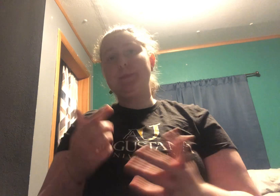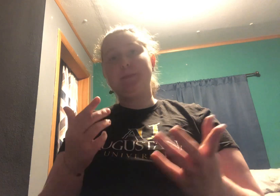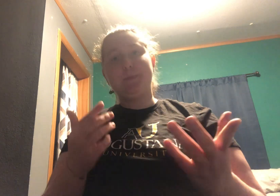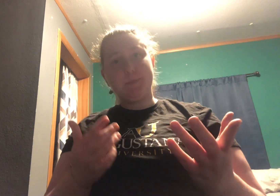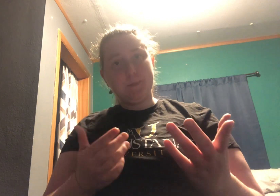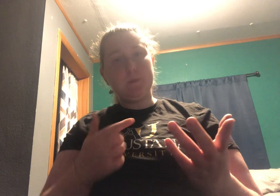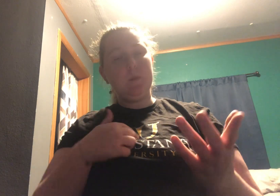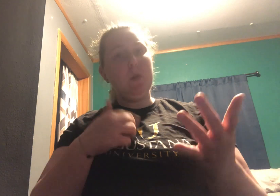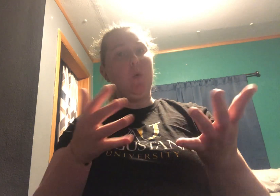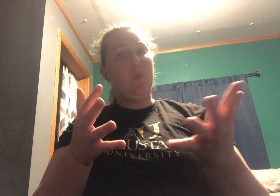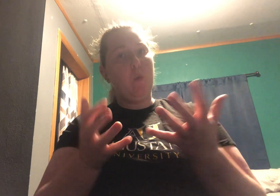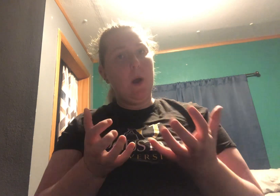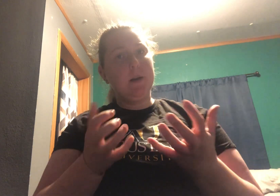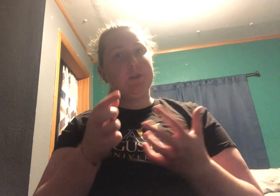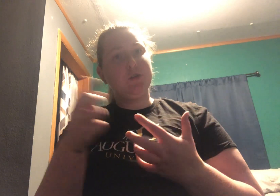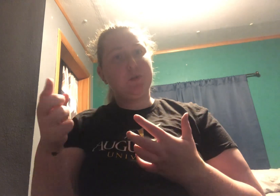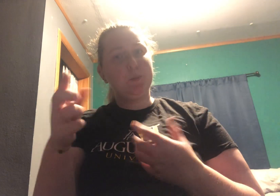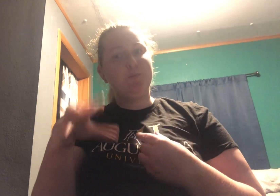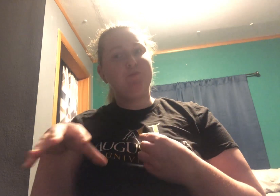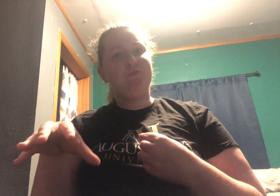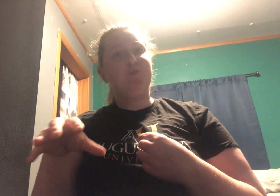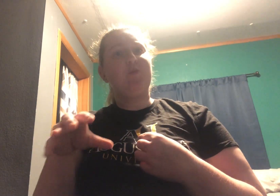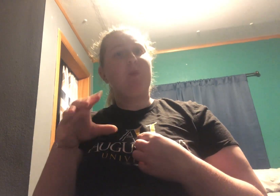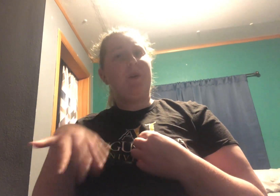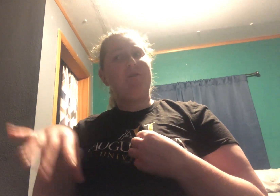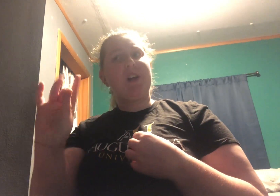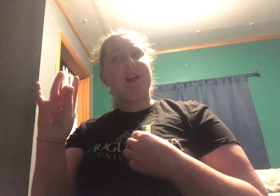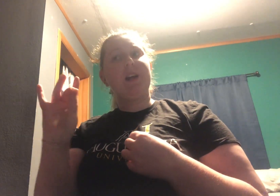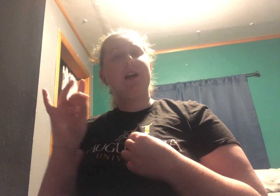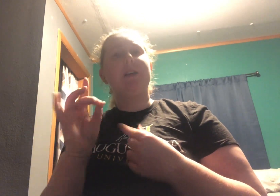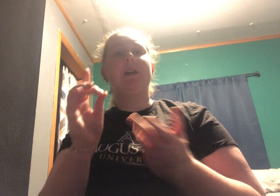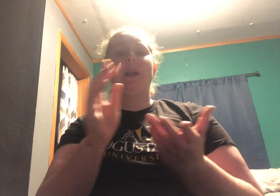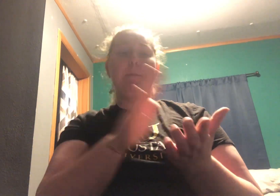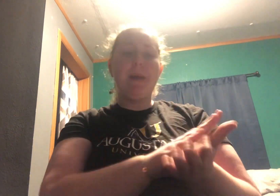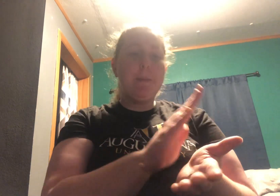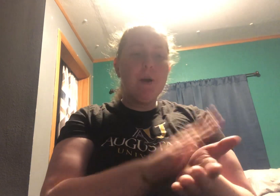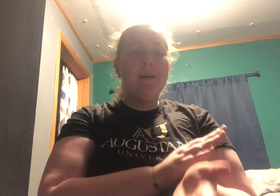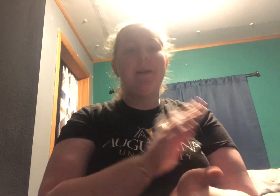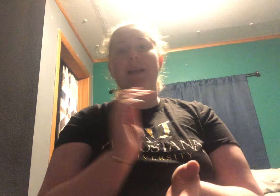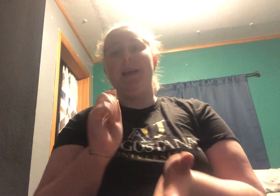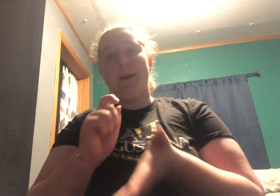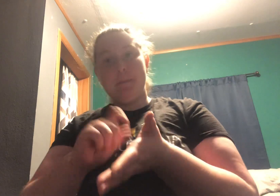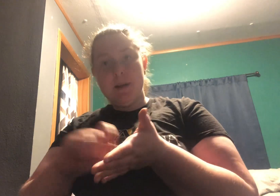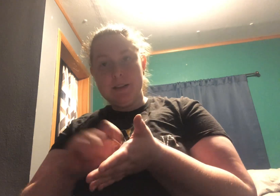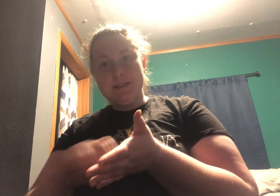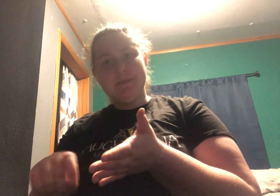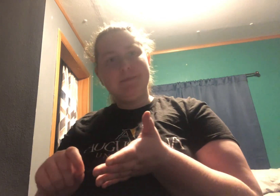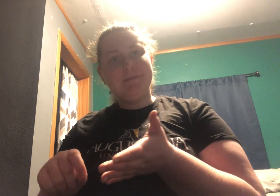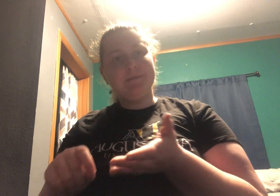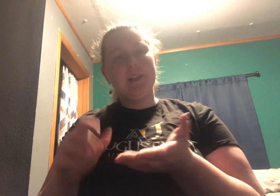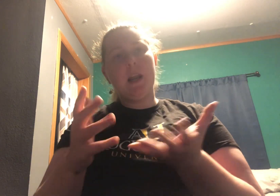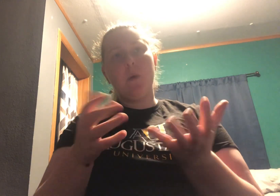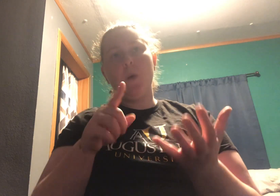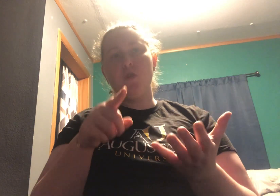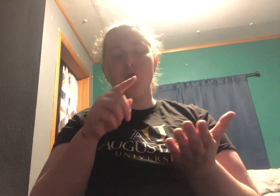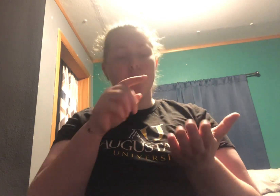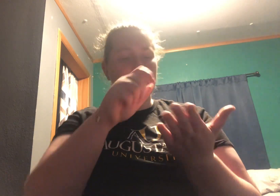I want you to get out a piece of paper, okay, and a pencil, and I want you to keep track of how many of these you